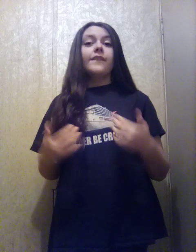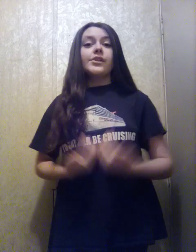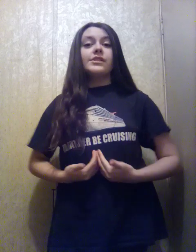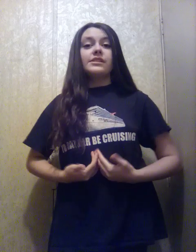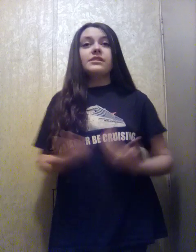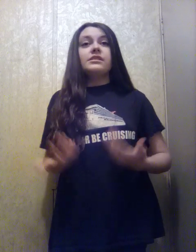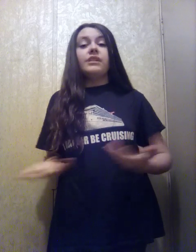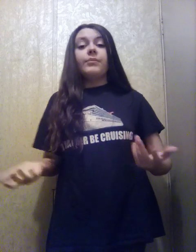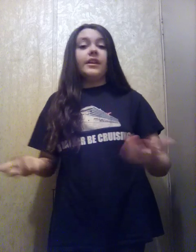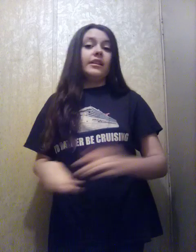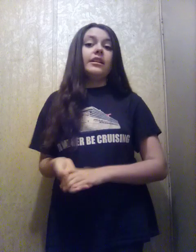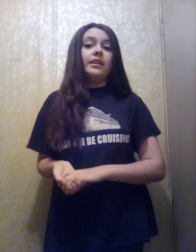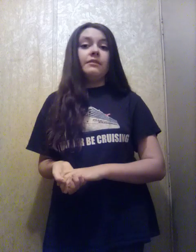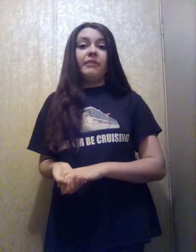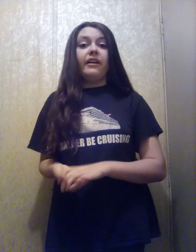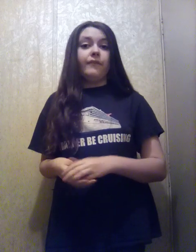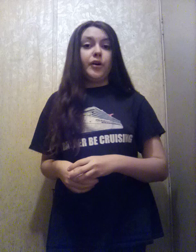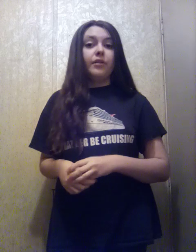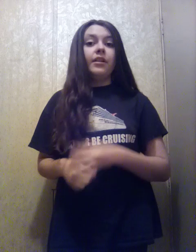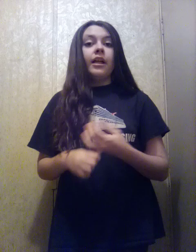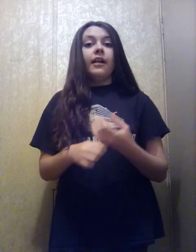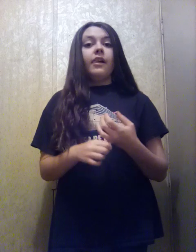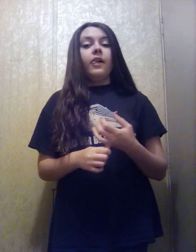for something that is my fault.